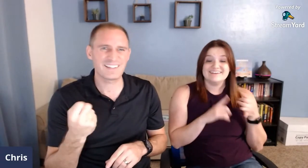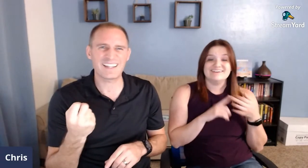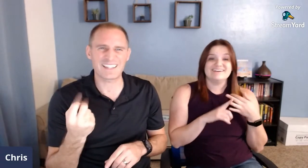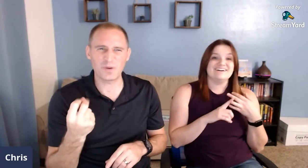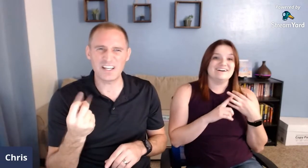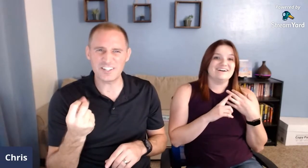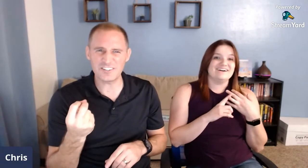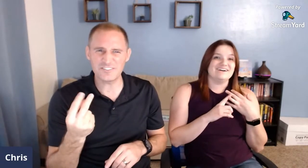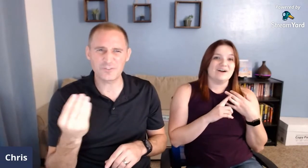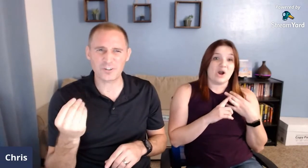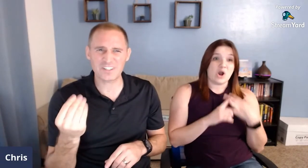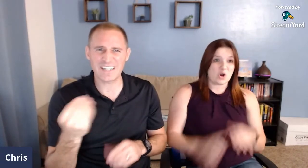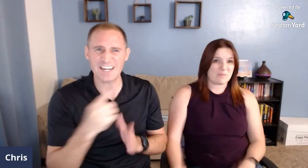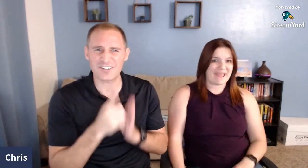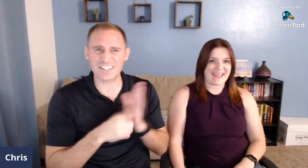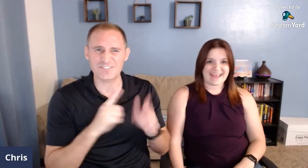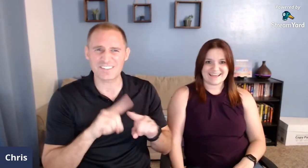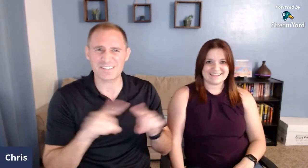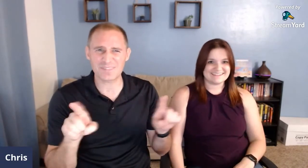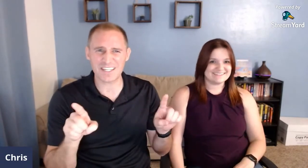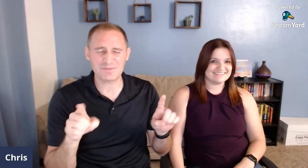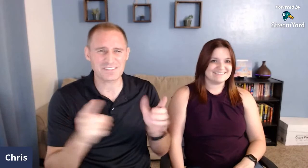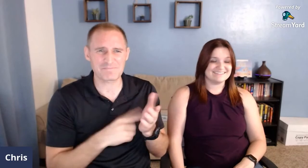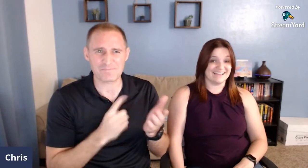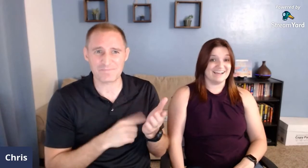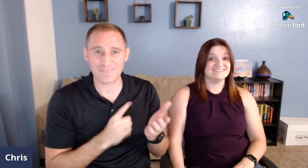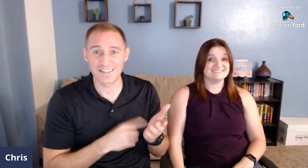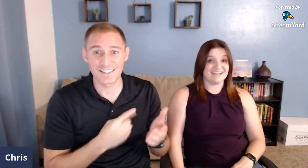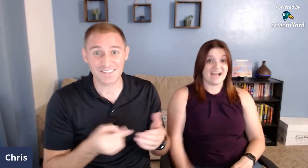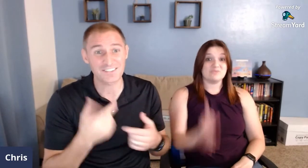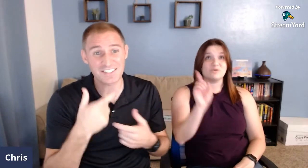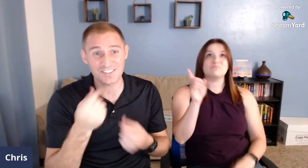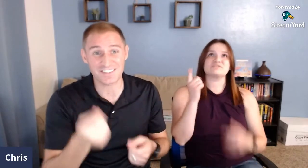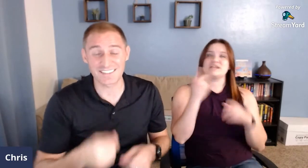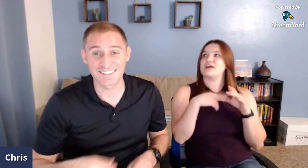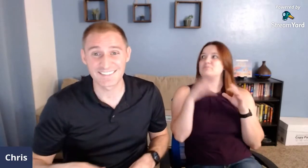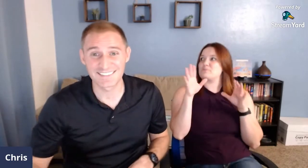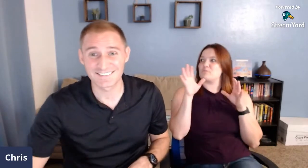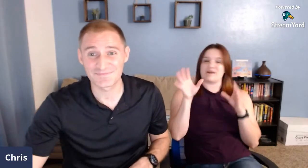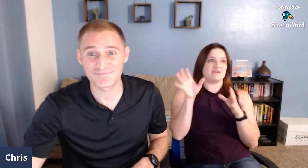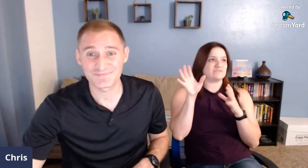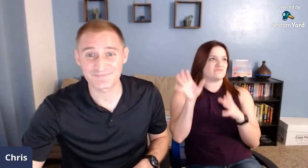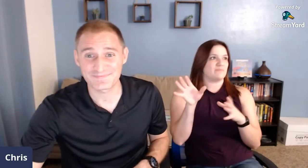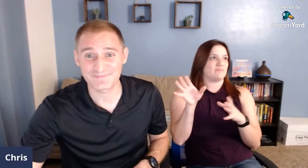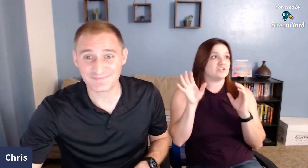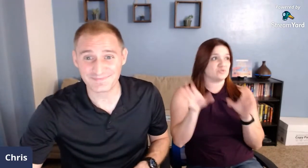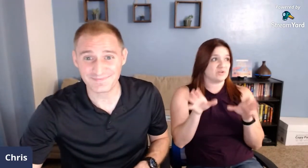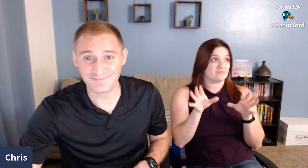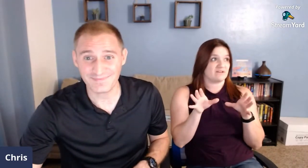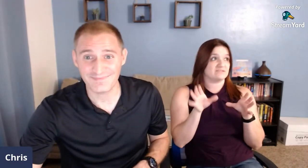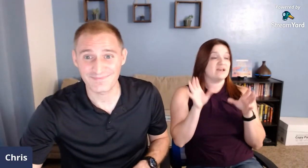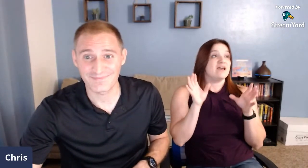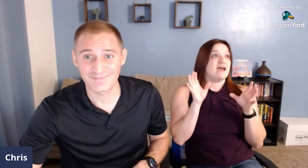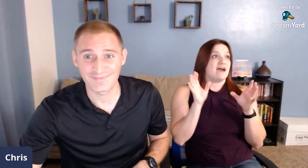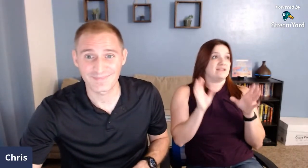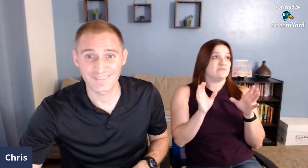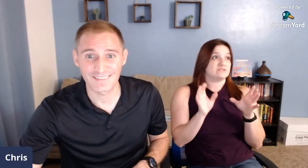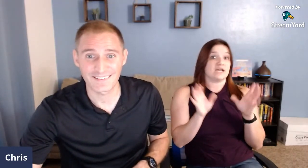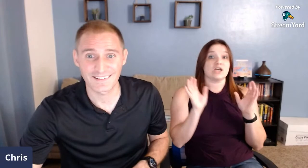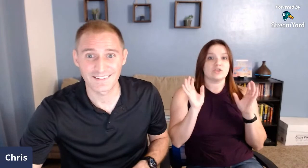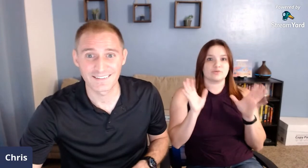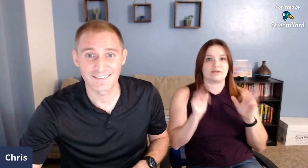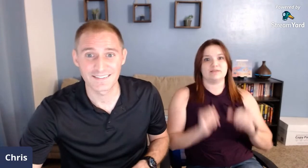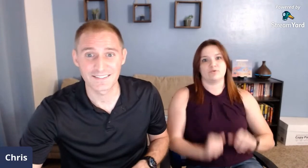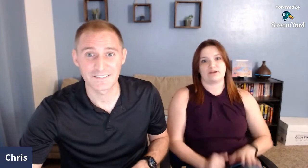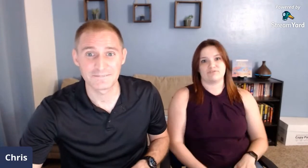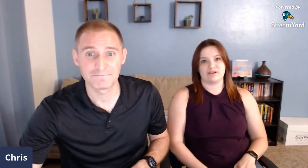Japan. Like 12, 14-hour difference sometimes. Yeah. I had one person, I don't remember where he was from, but he joined with us, and he